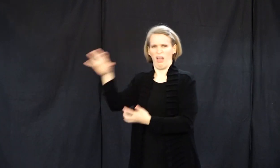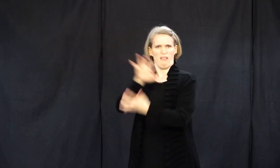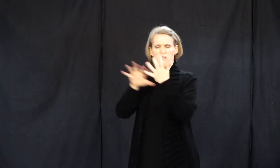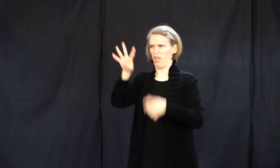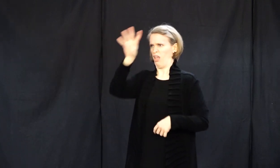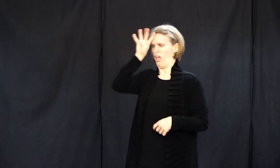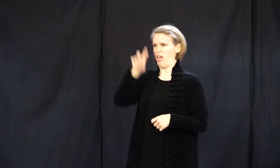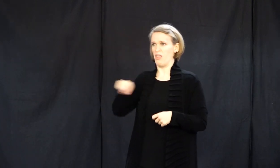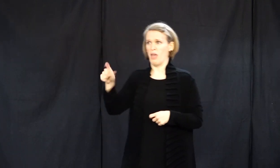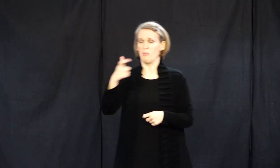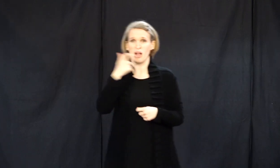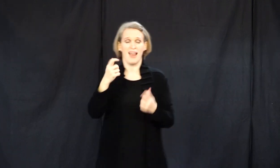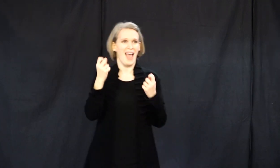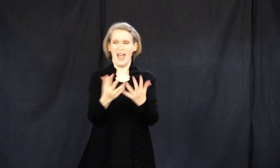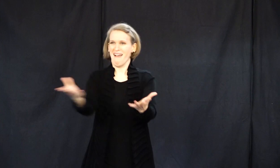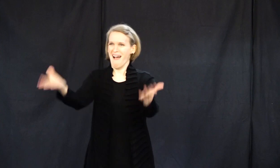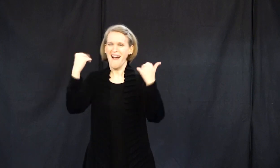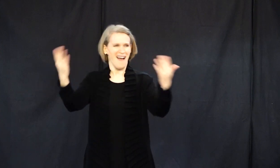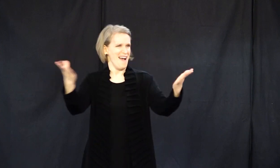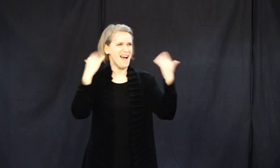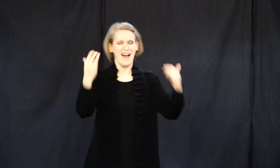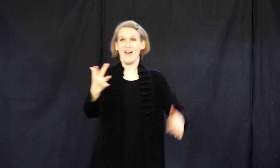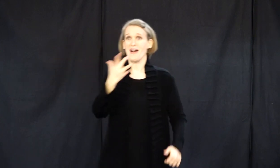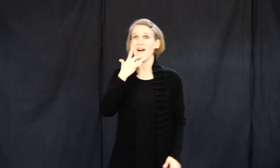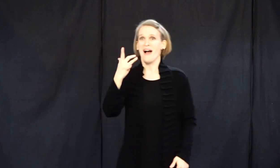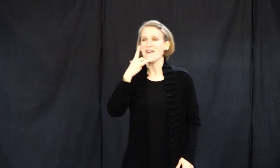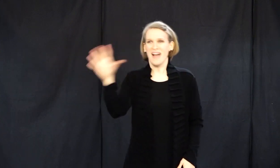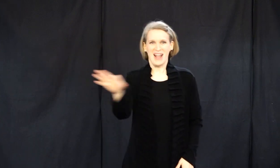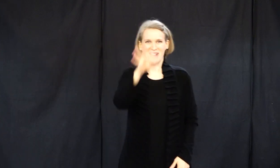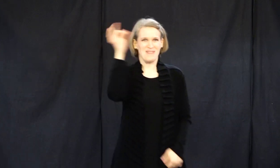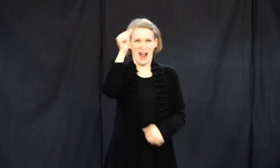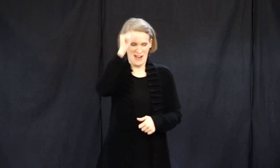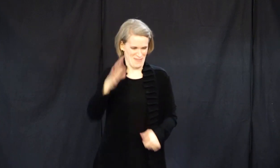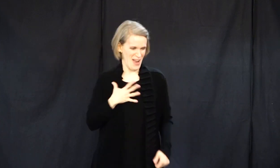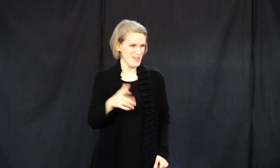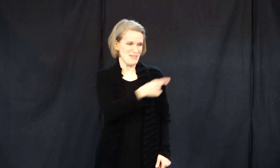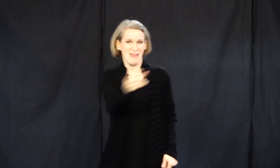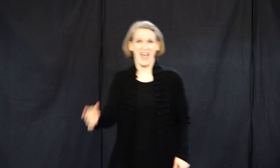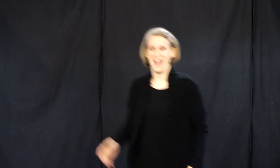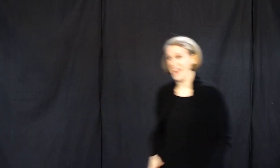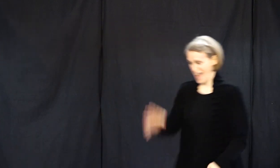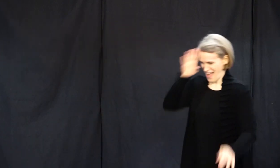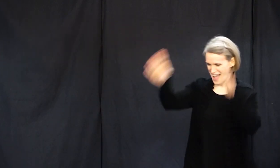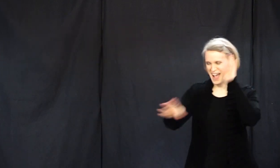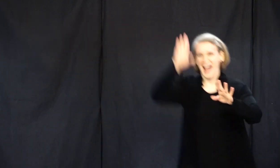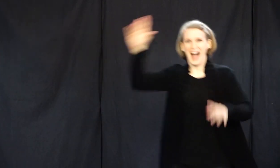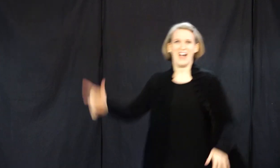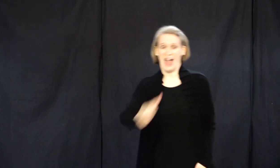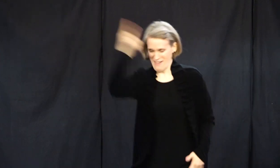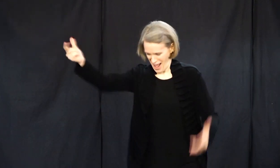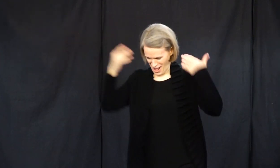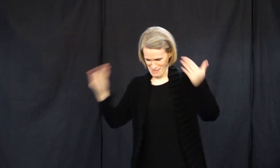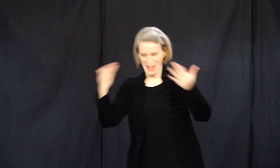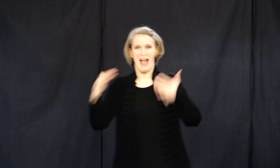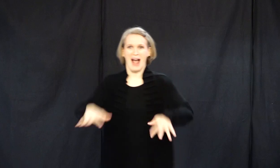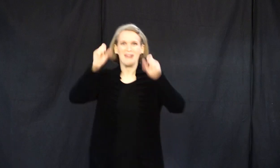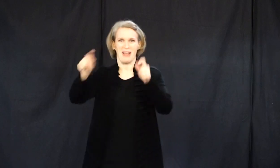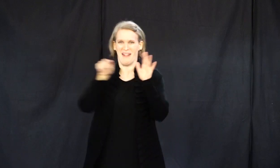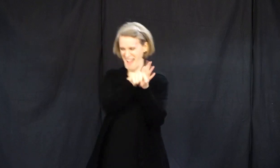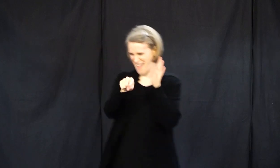the British henchmen. Everyone give it up for America's favorite fighting Frenchman! I'm taking this horseman reigns, making red coats weather with